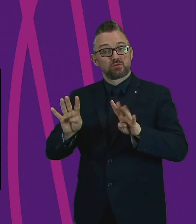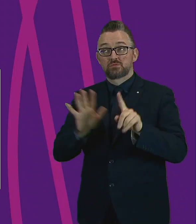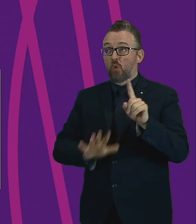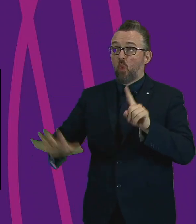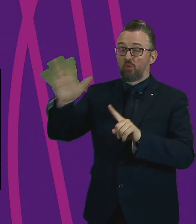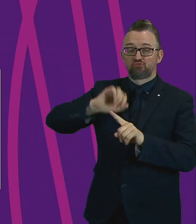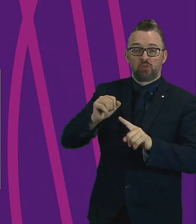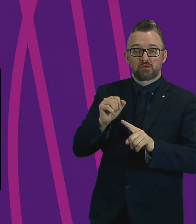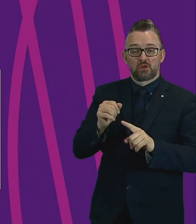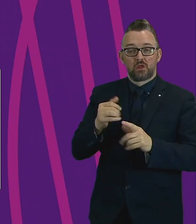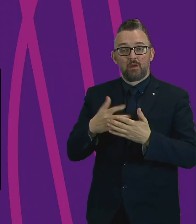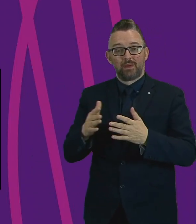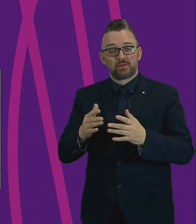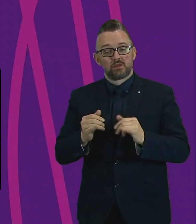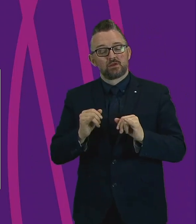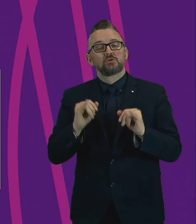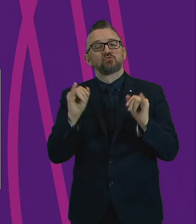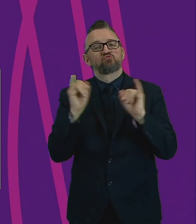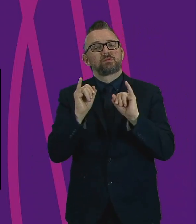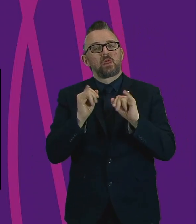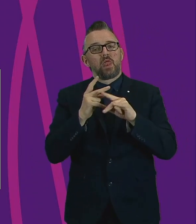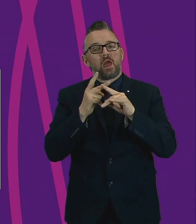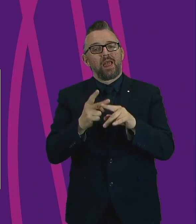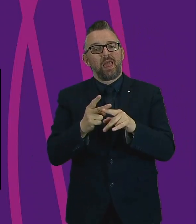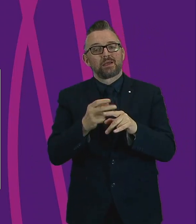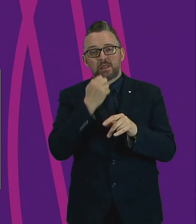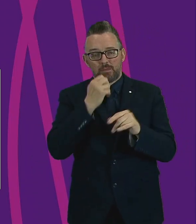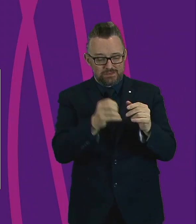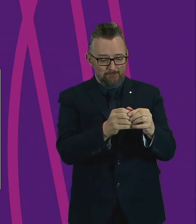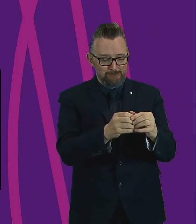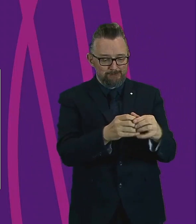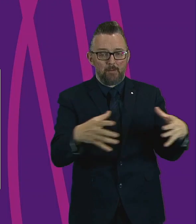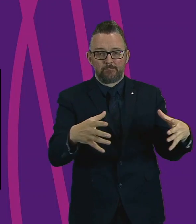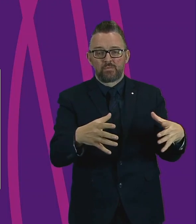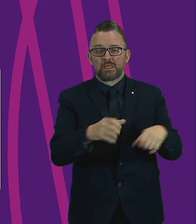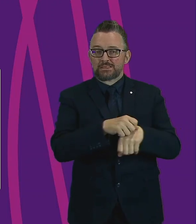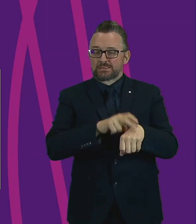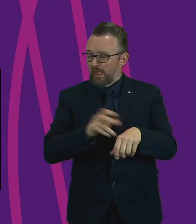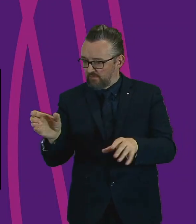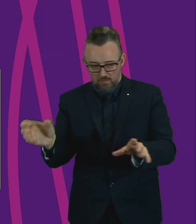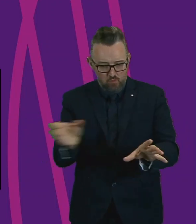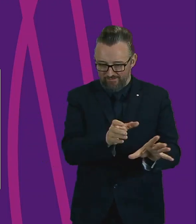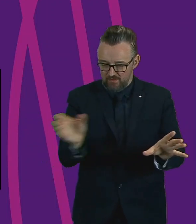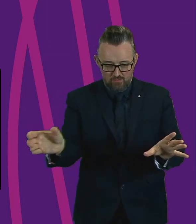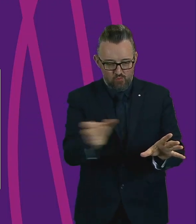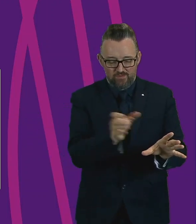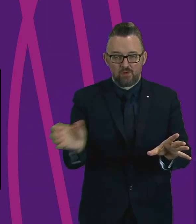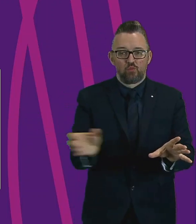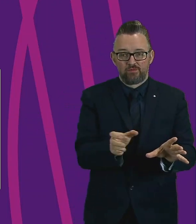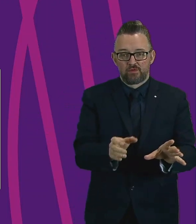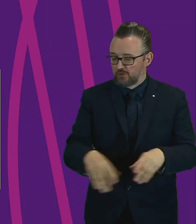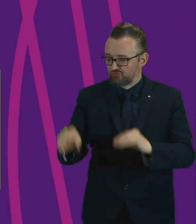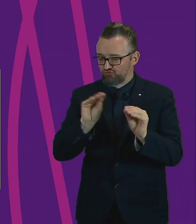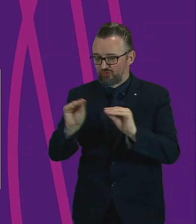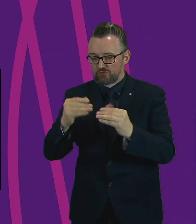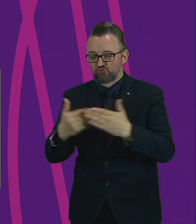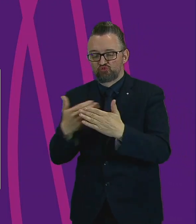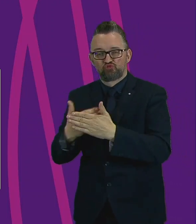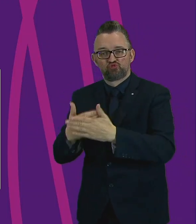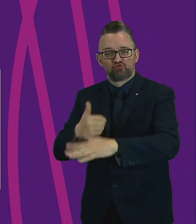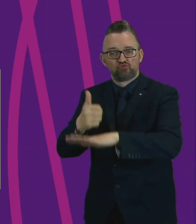to almost double their critical care capacity. Staff have been redeployed, upskilled, and new training has been undertaken.